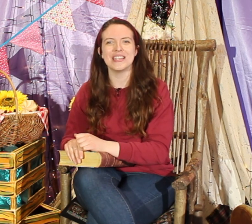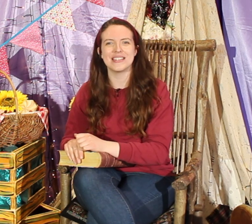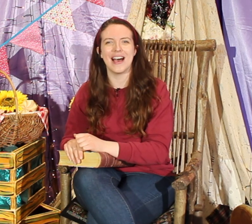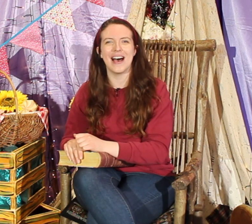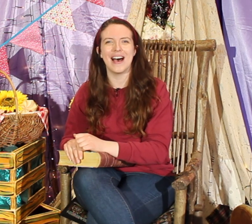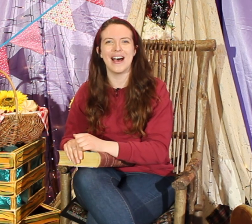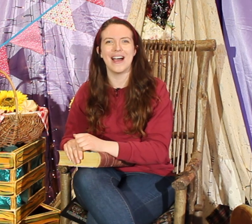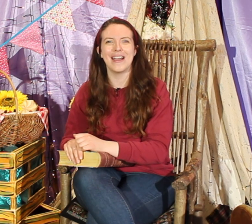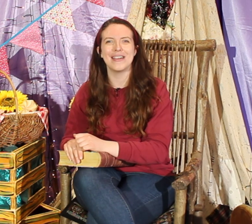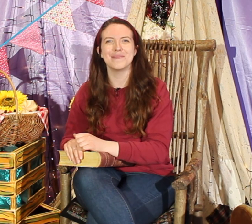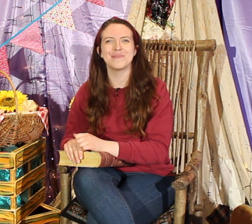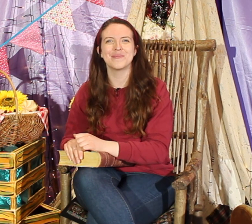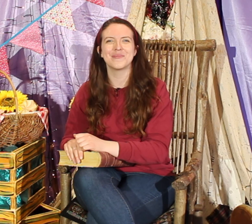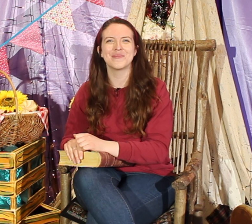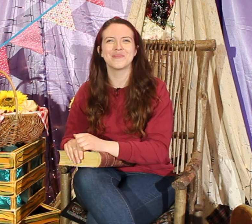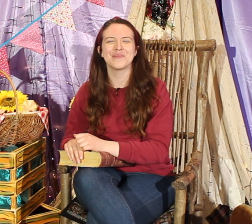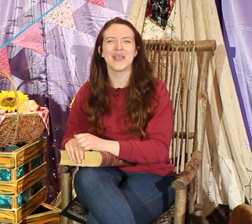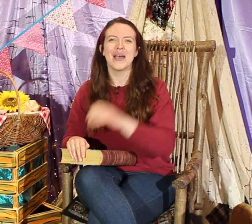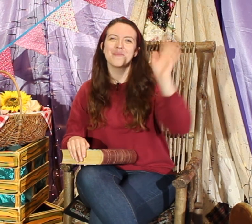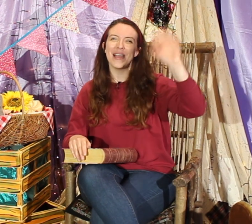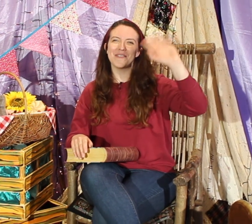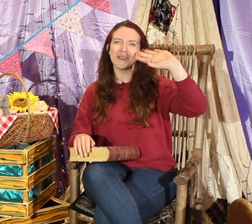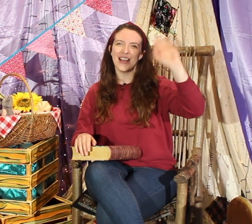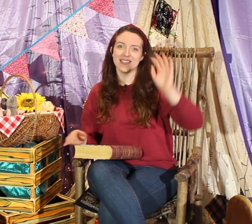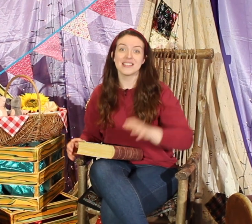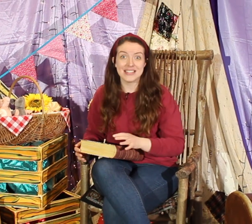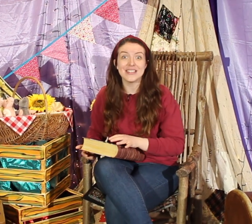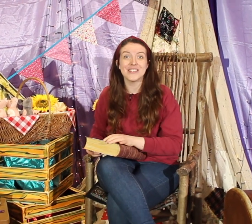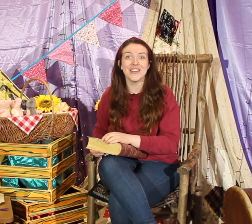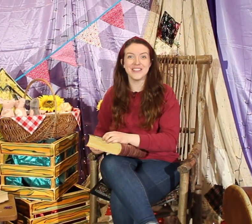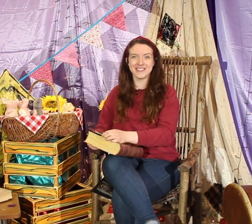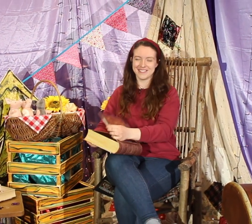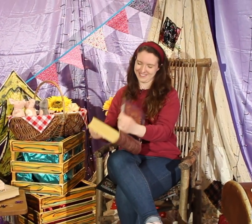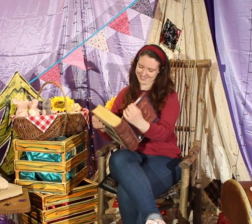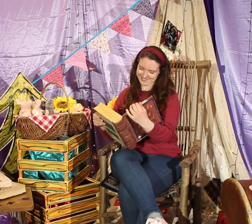Bye, everyone. See you soon.